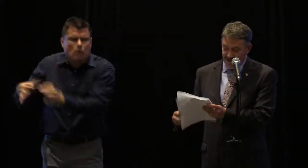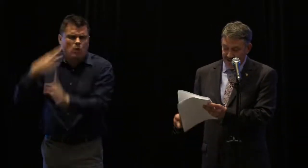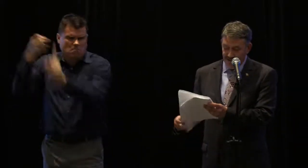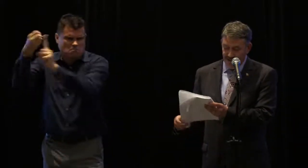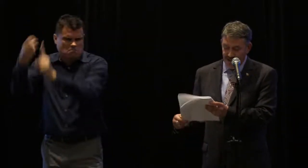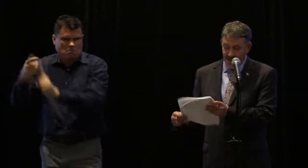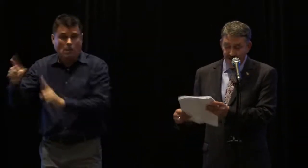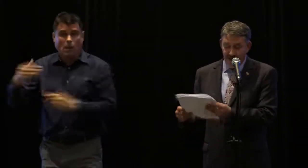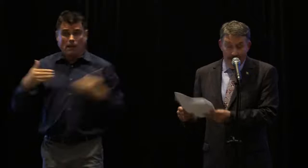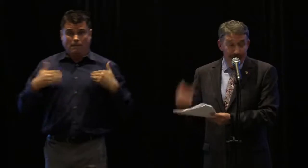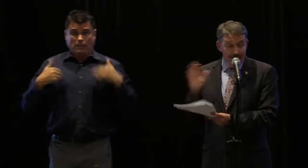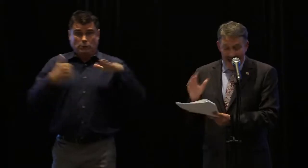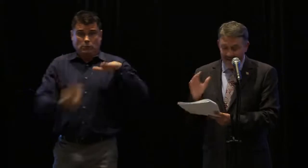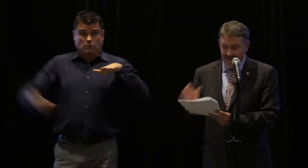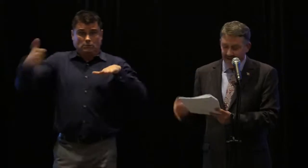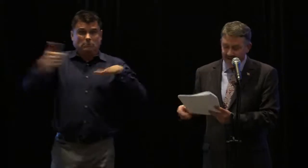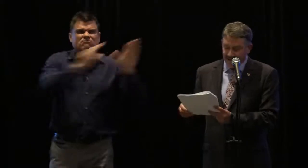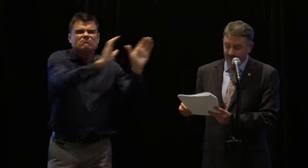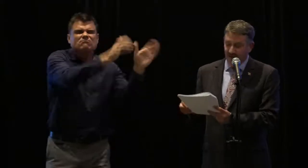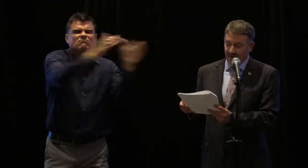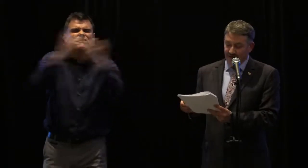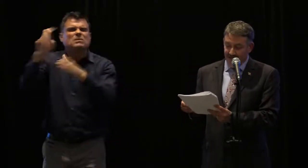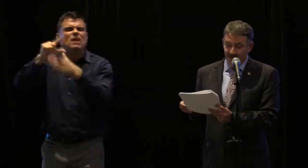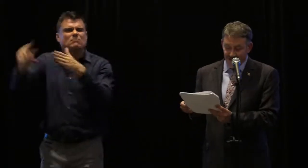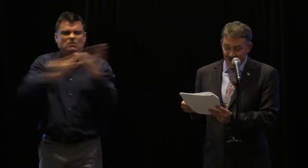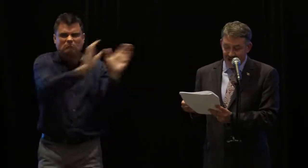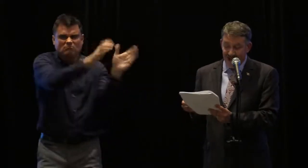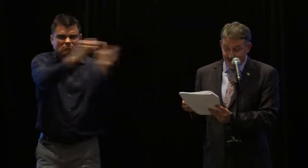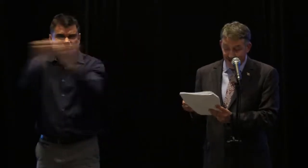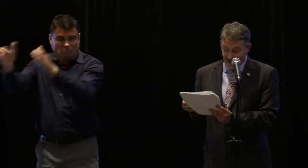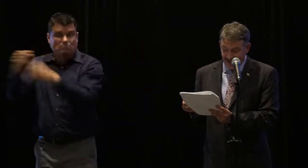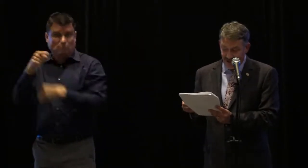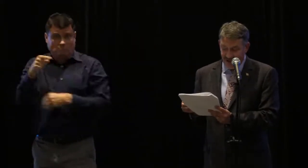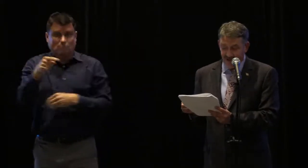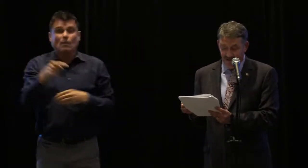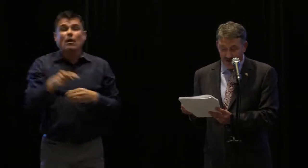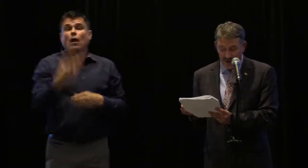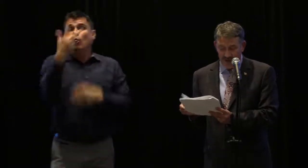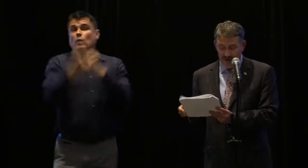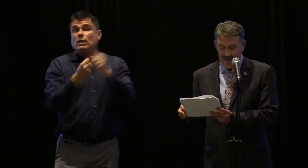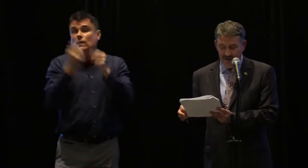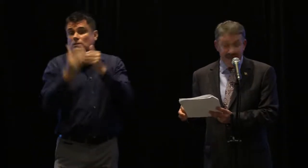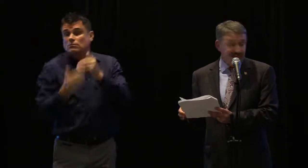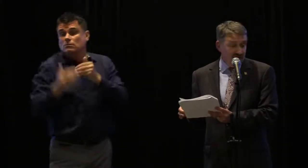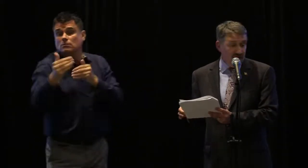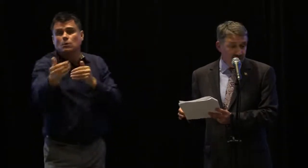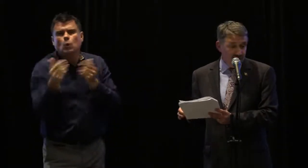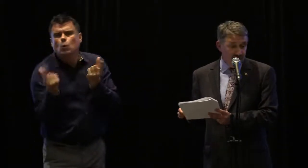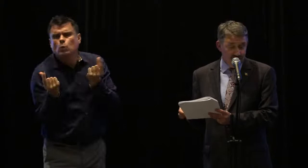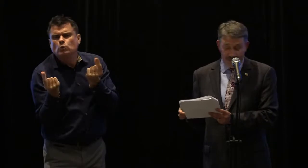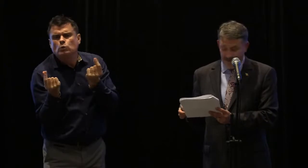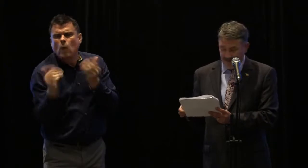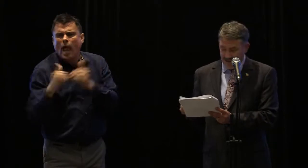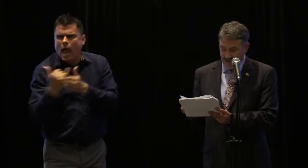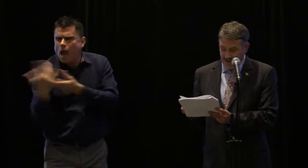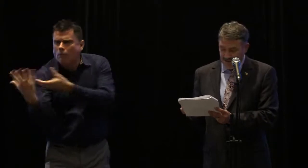3 years to embed accessibility and inclusion into the work that they all do.